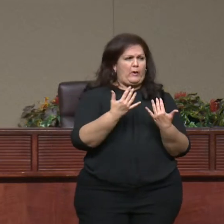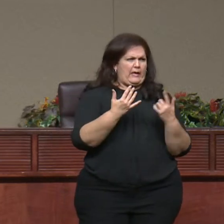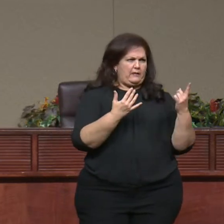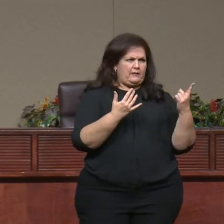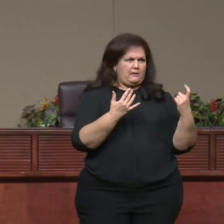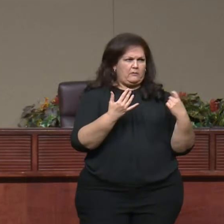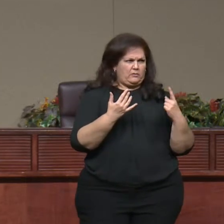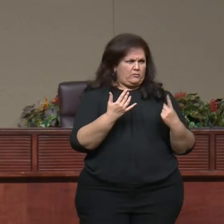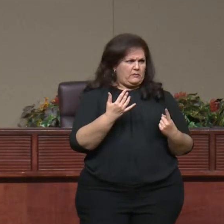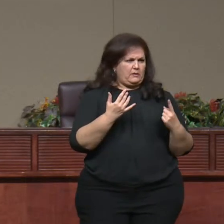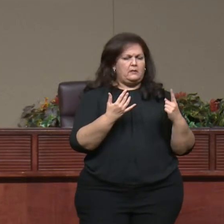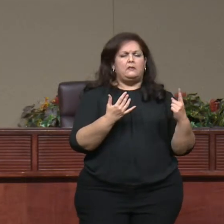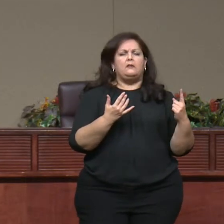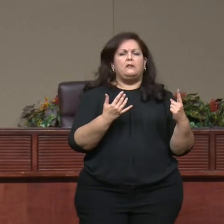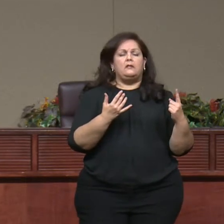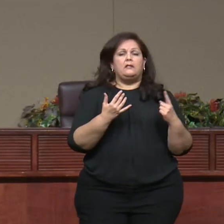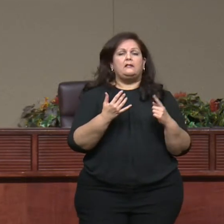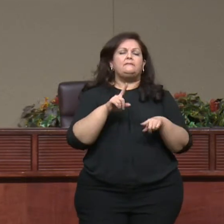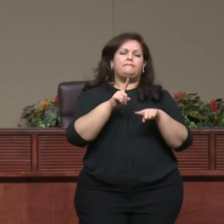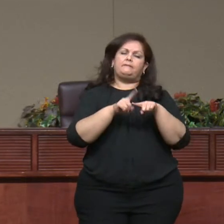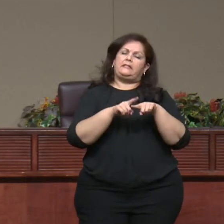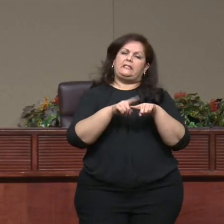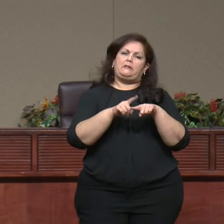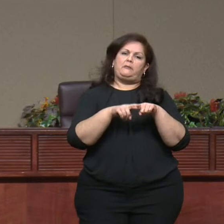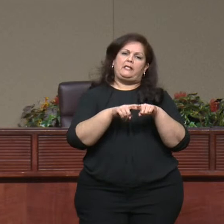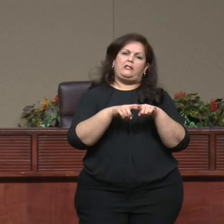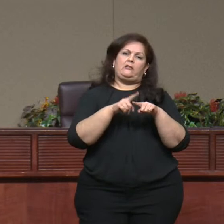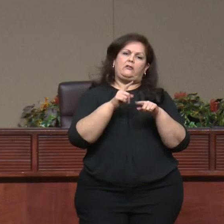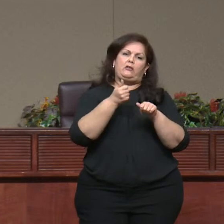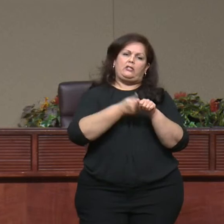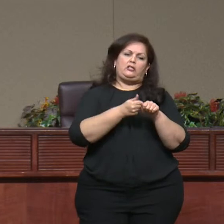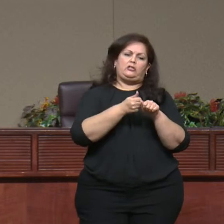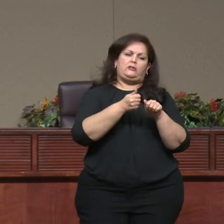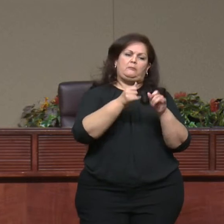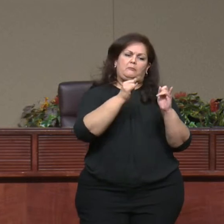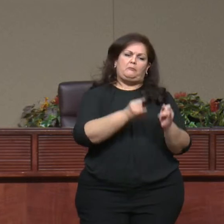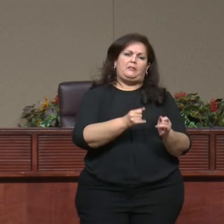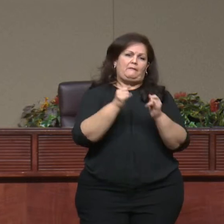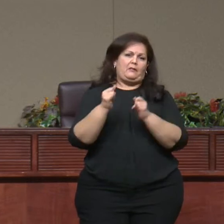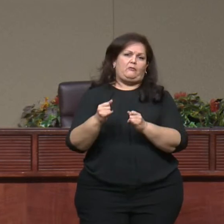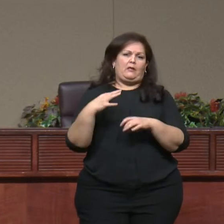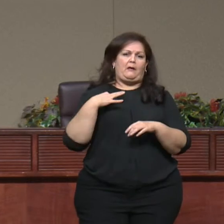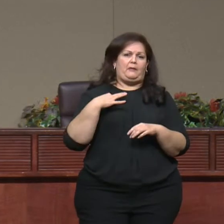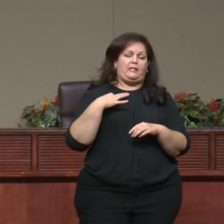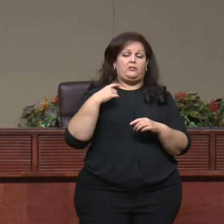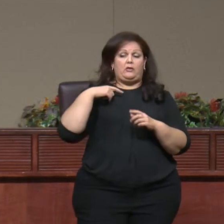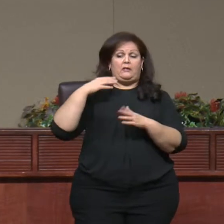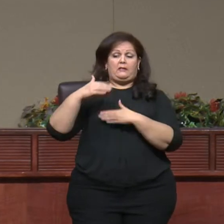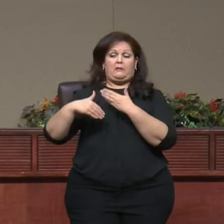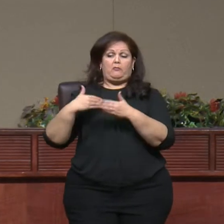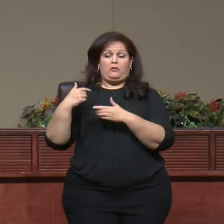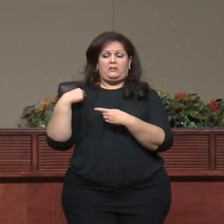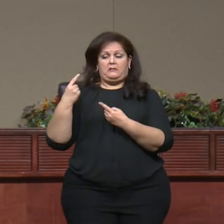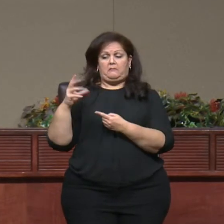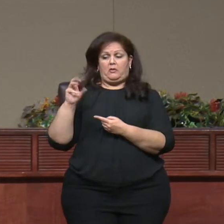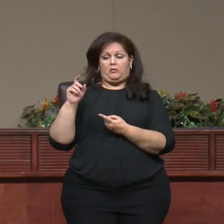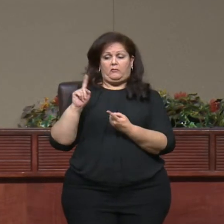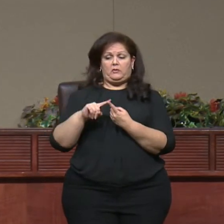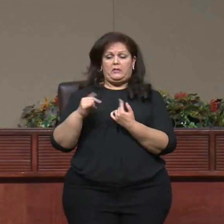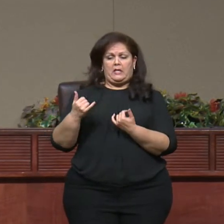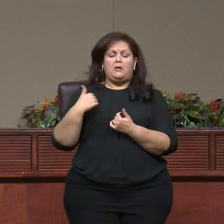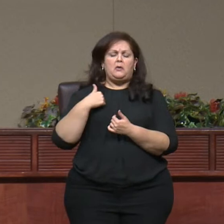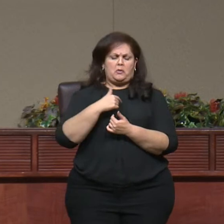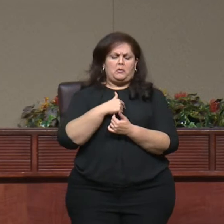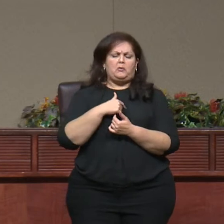other part of the question, it depends on the individual application. Our processing since October, we've been able